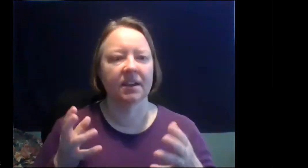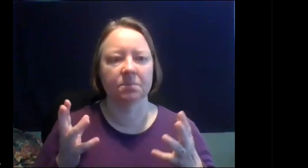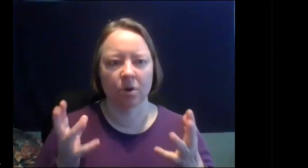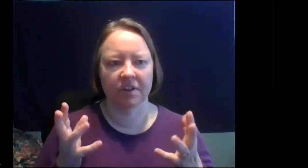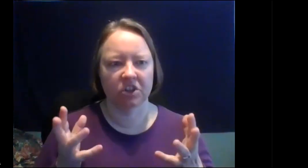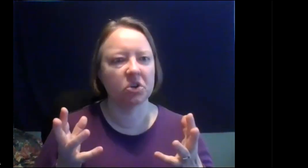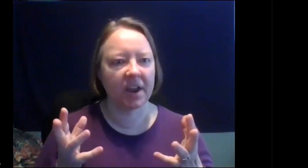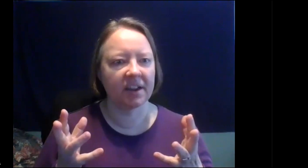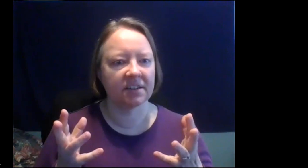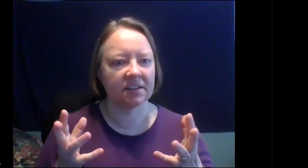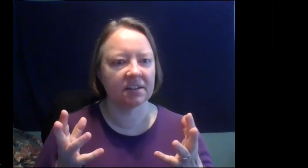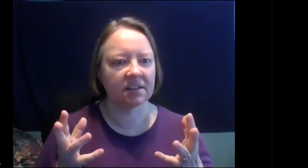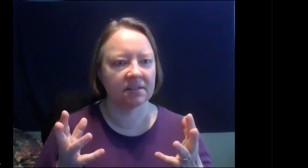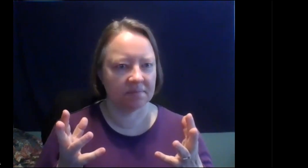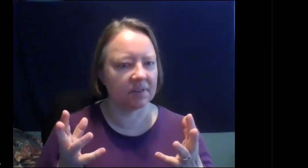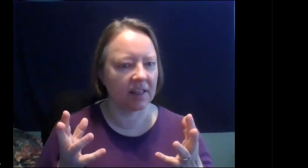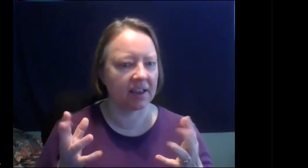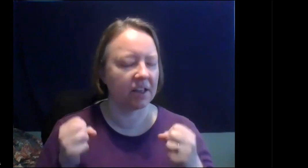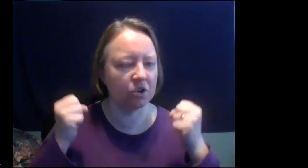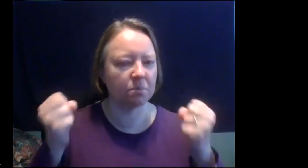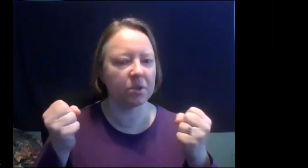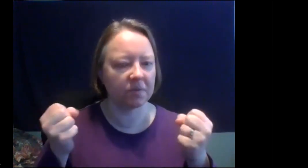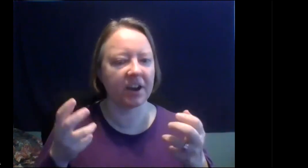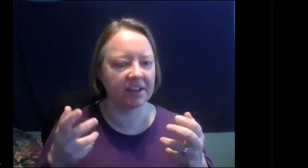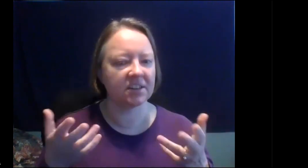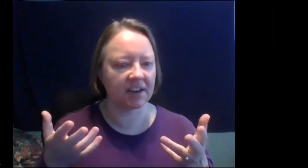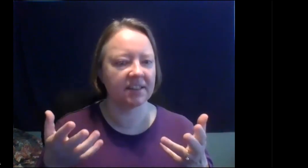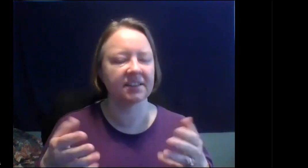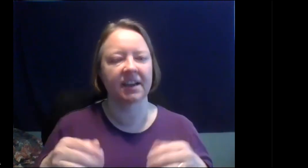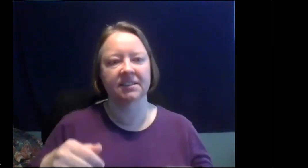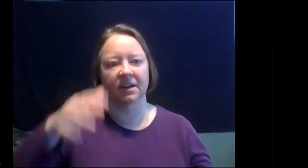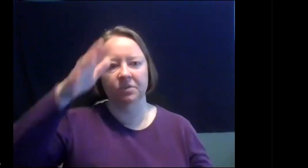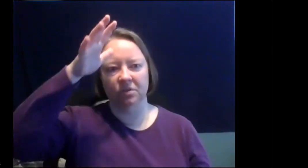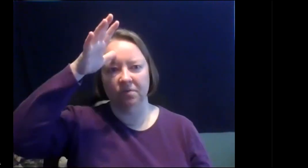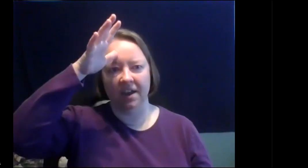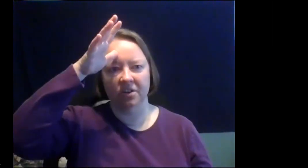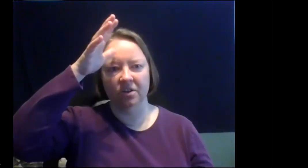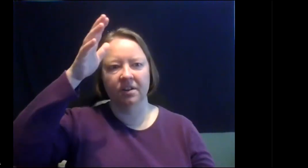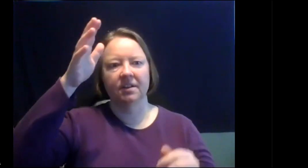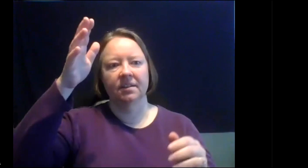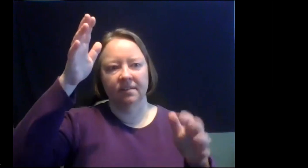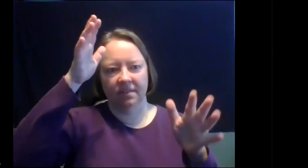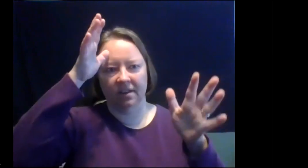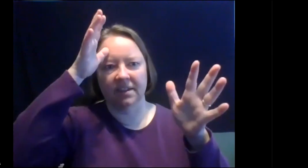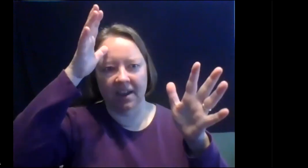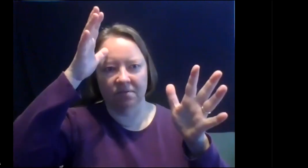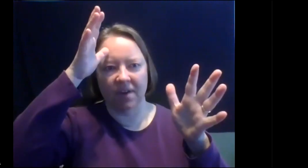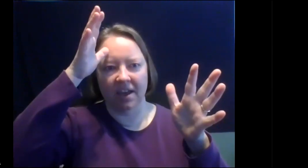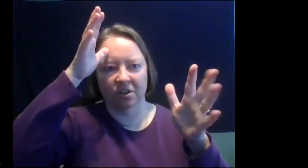it's more of a two-handed, like they'll use both of their hands to sign things, like instead of just father, they'll sign